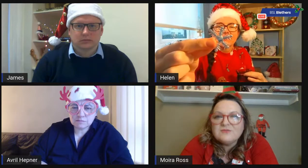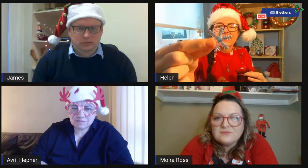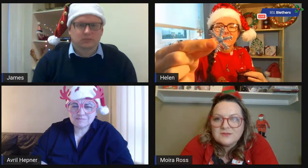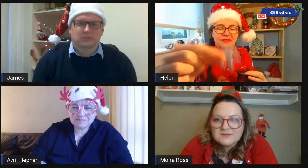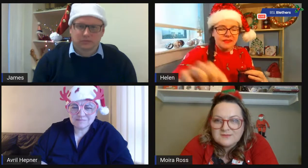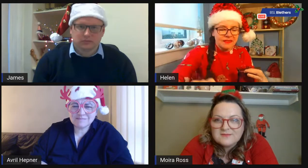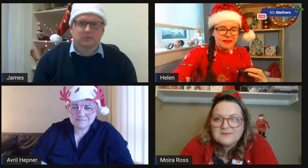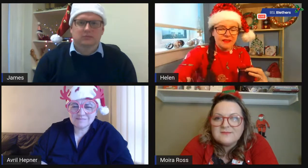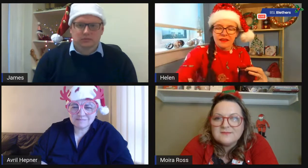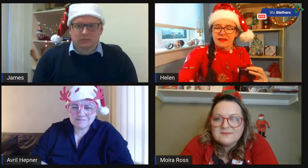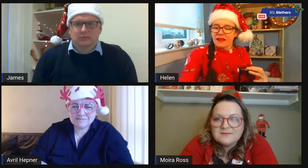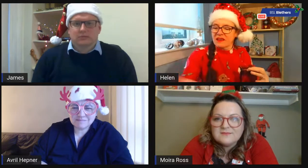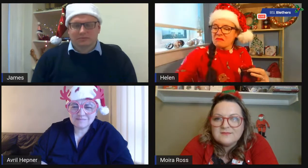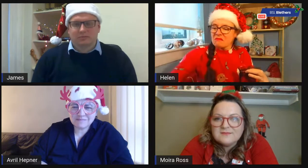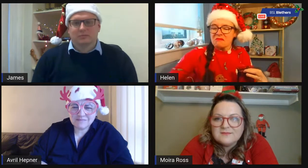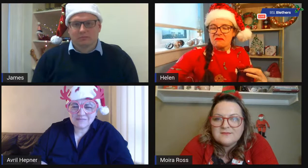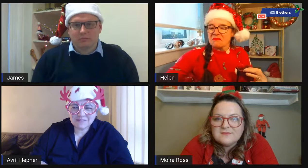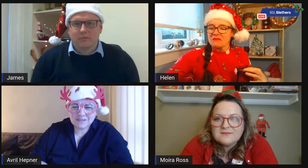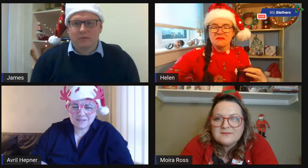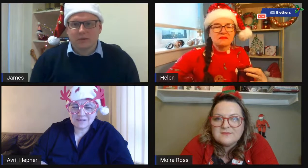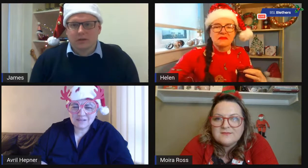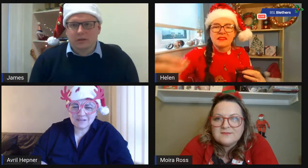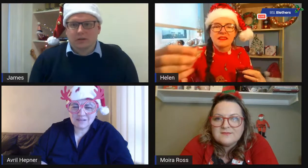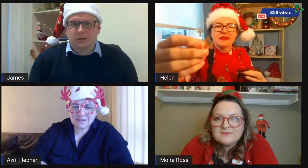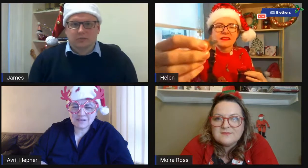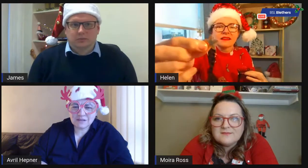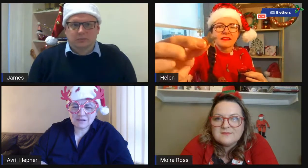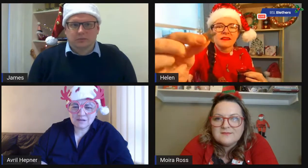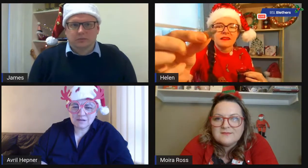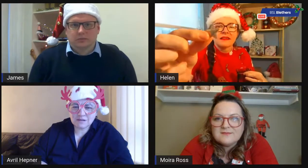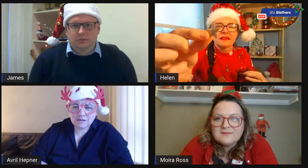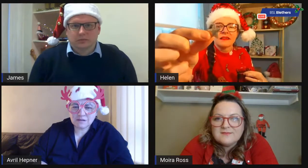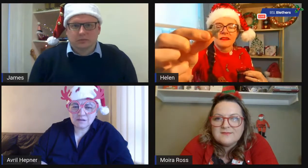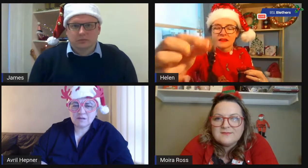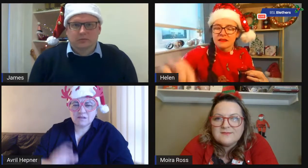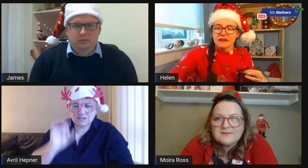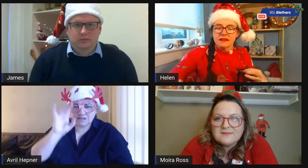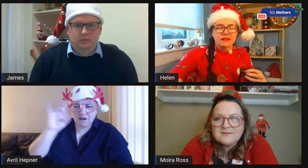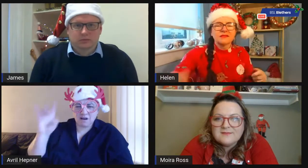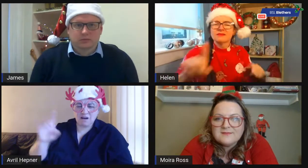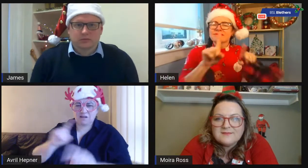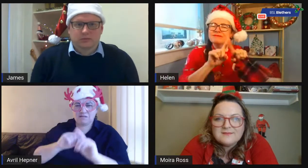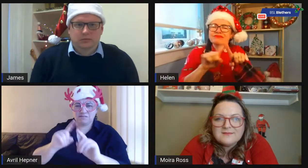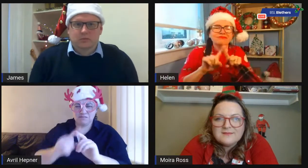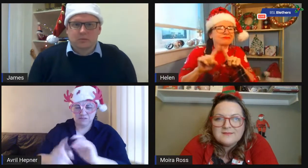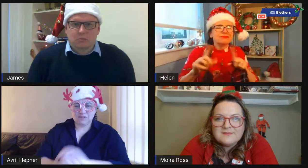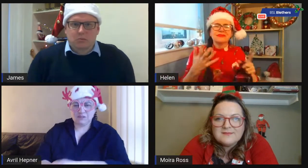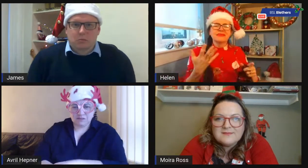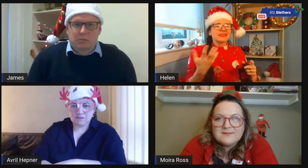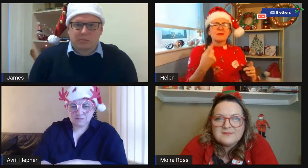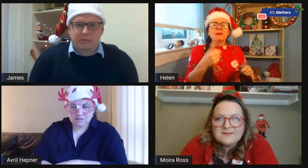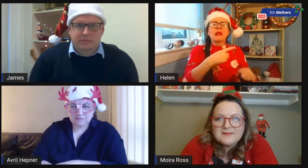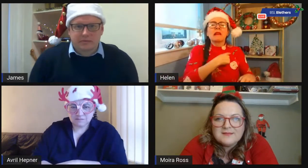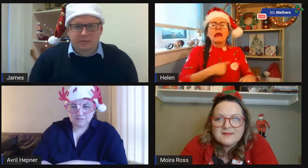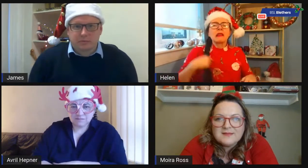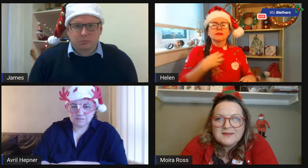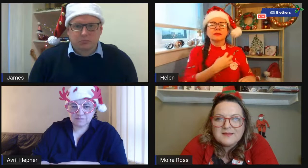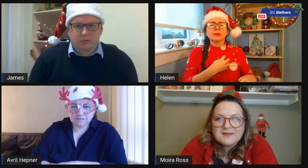something else. So as you can see, I've got some silver stars, some gold stars, just different